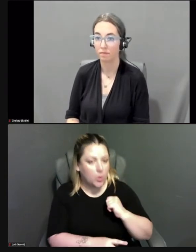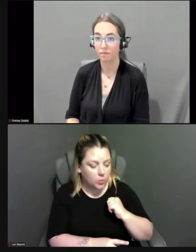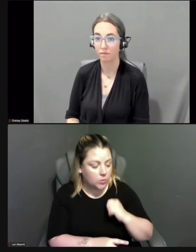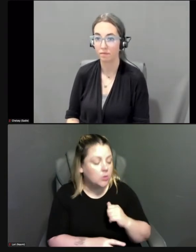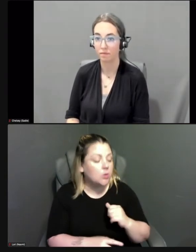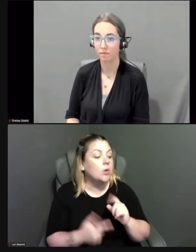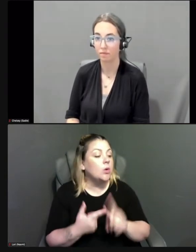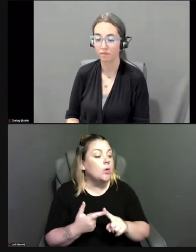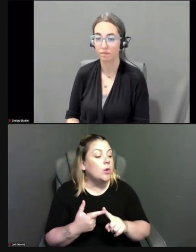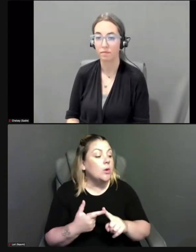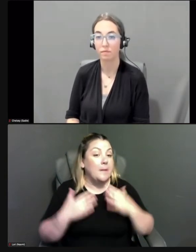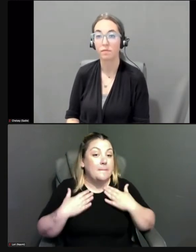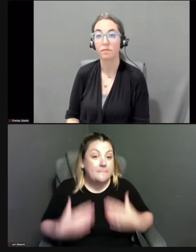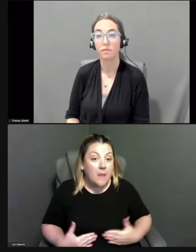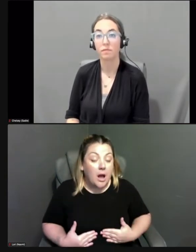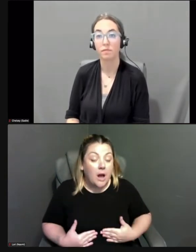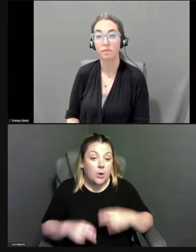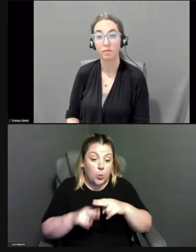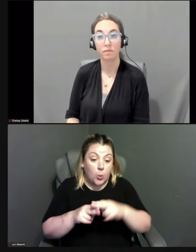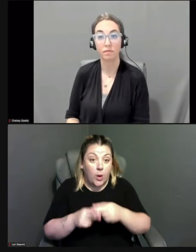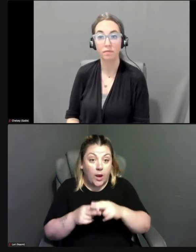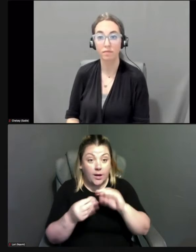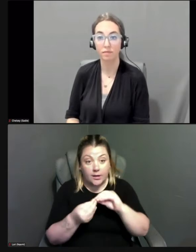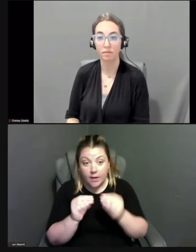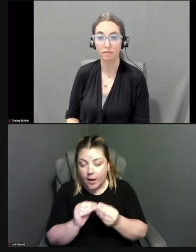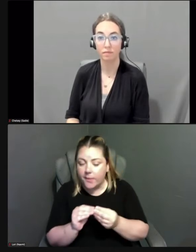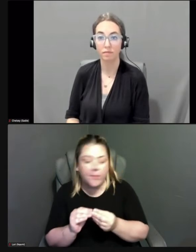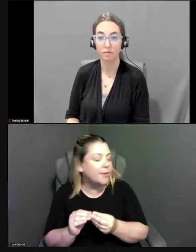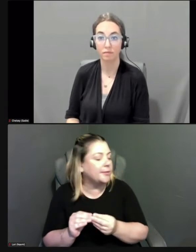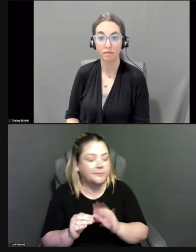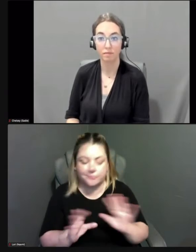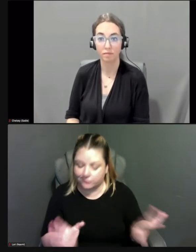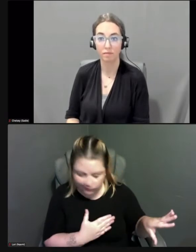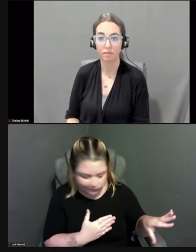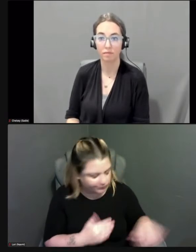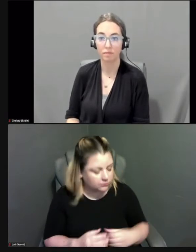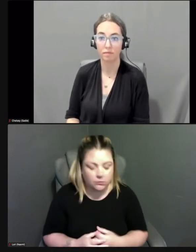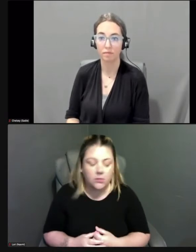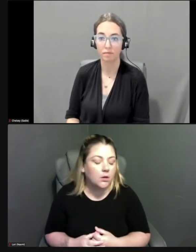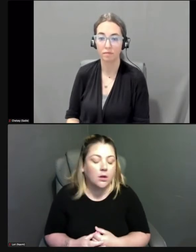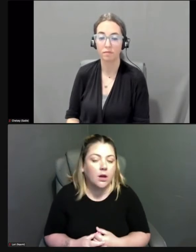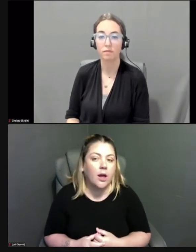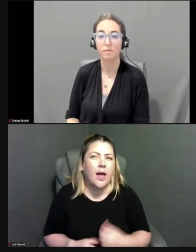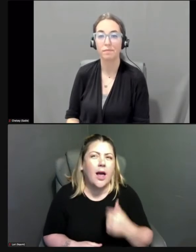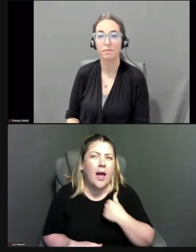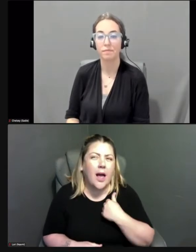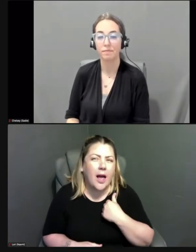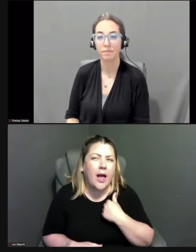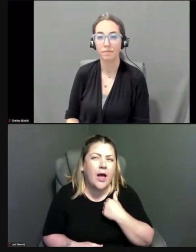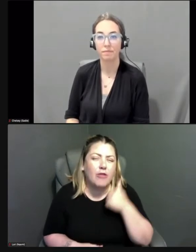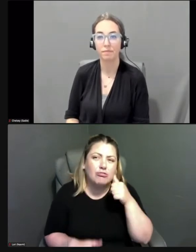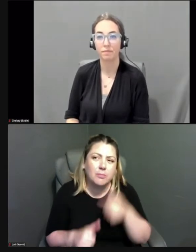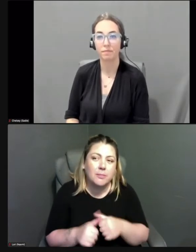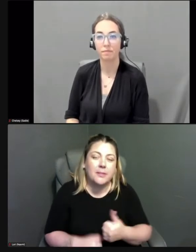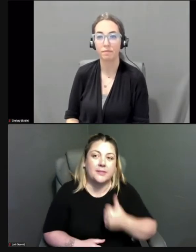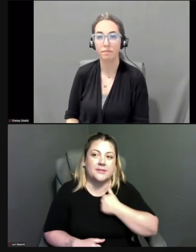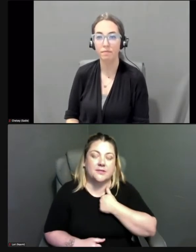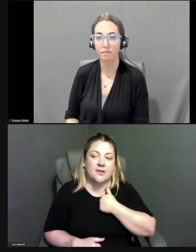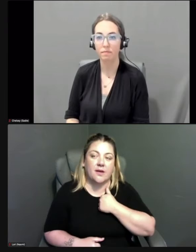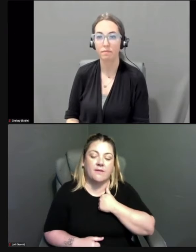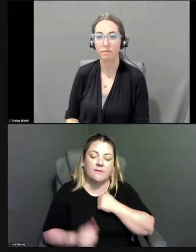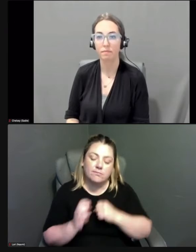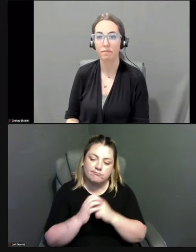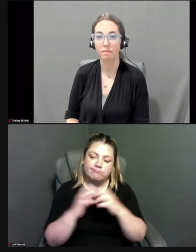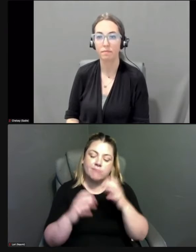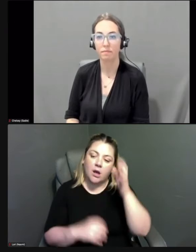on body weight. Like I feel like I remember concept of Happy Shapes initially being like